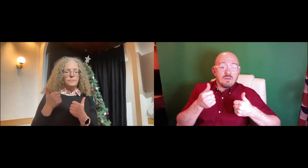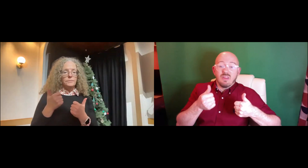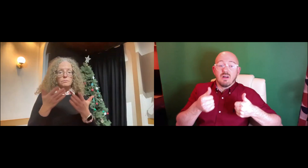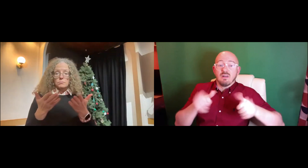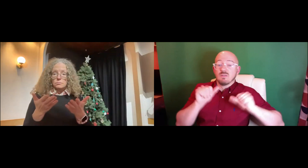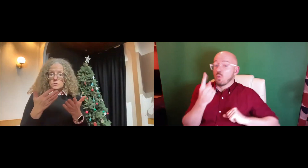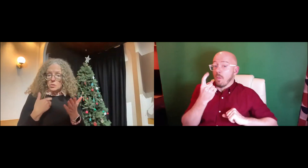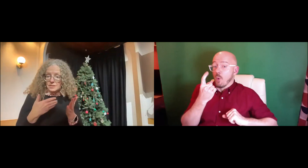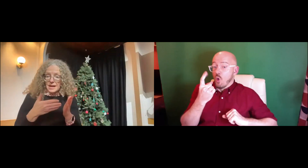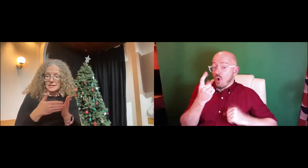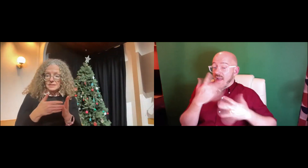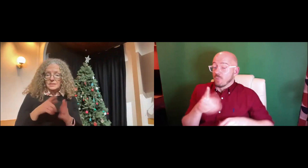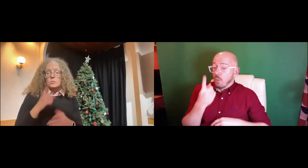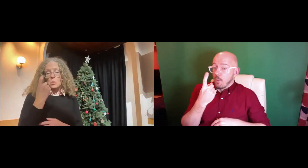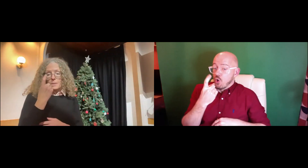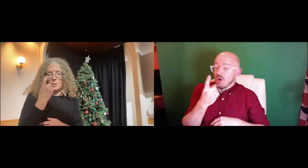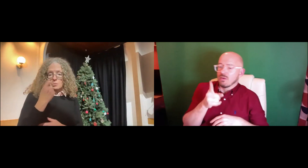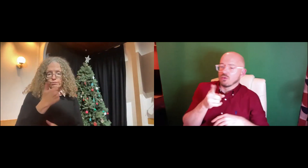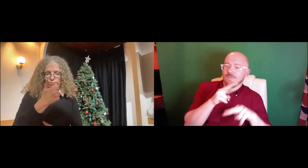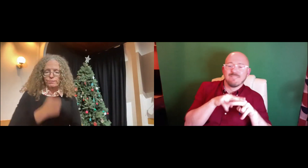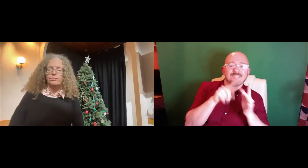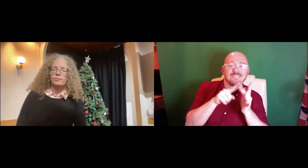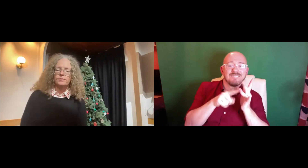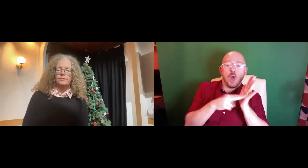Thank you, Rachel. Rob, did you want to add?